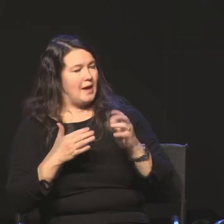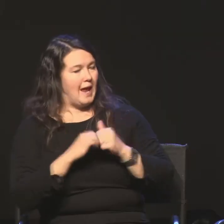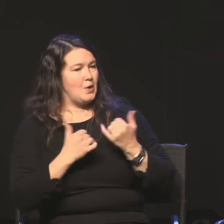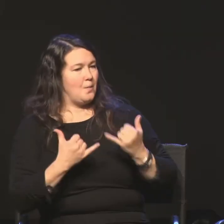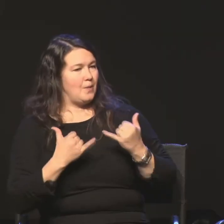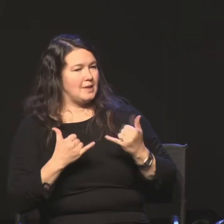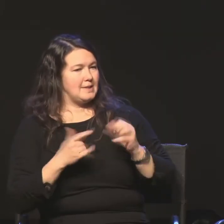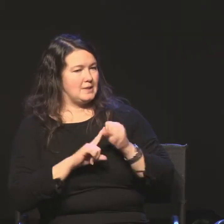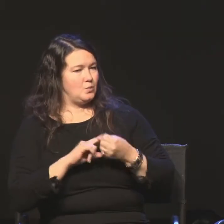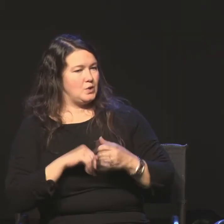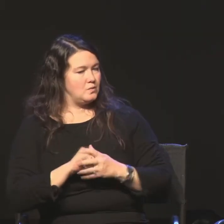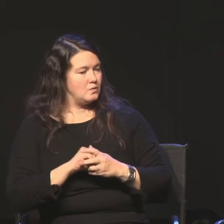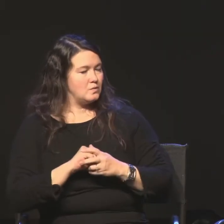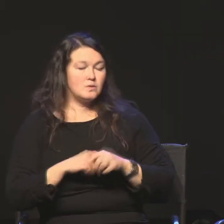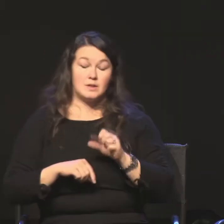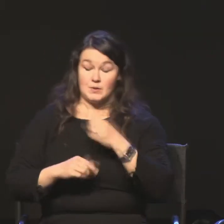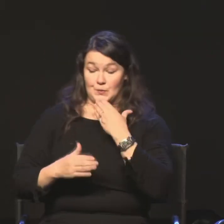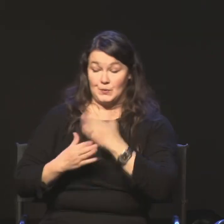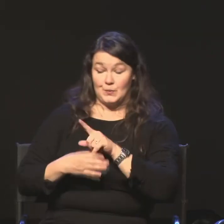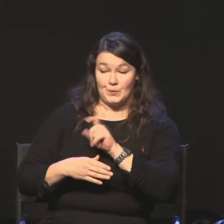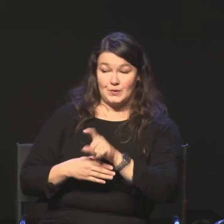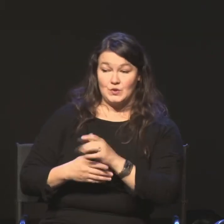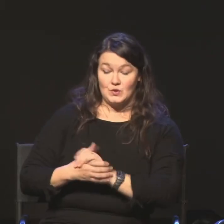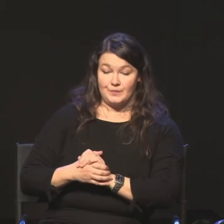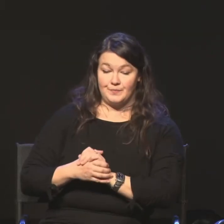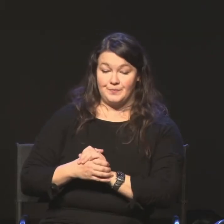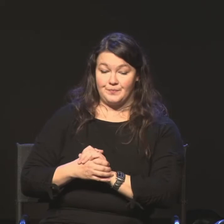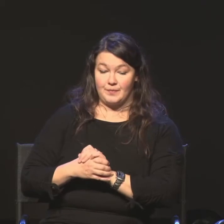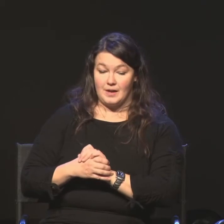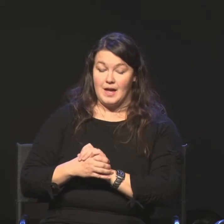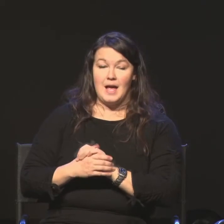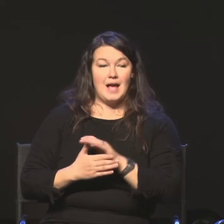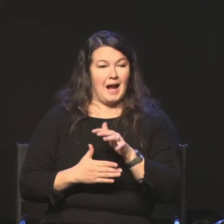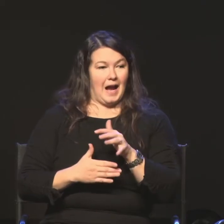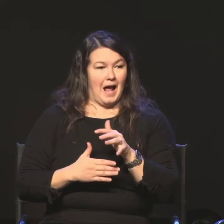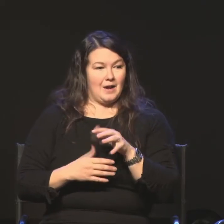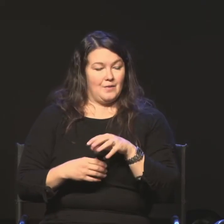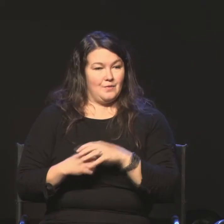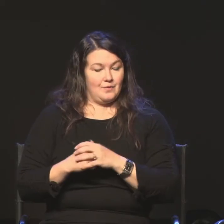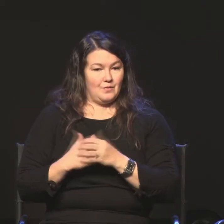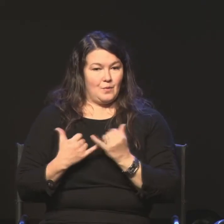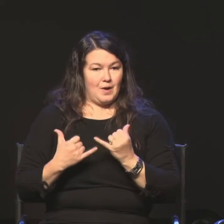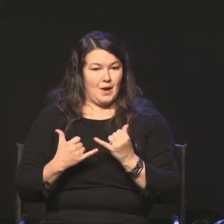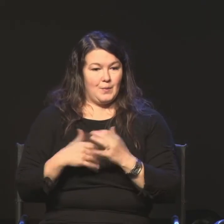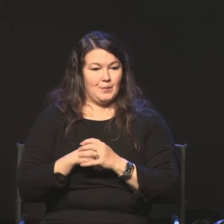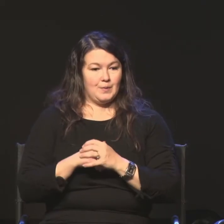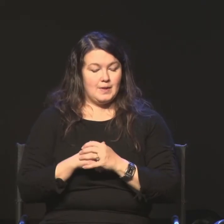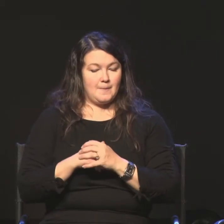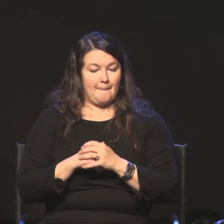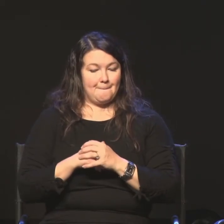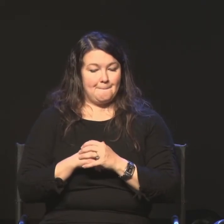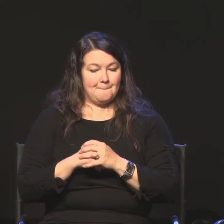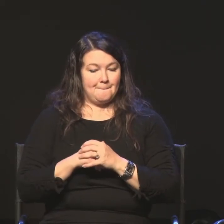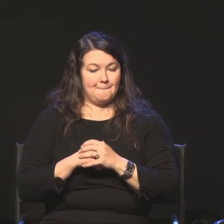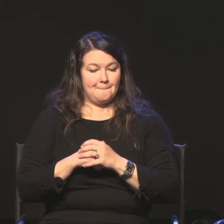great question. I think I'm kind of in a season of,